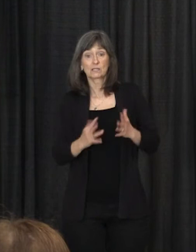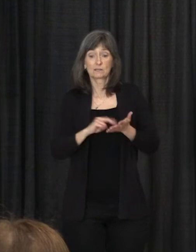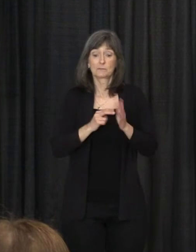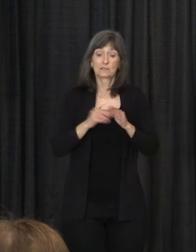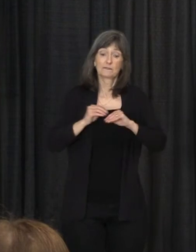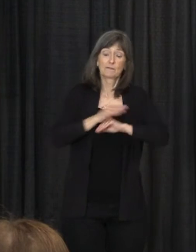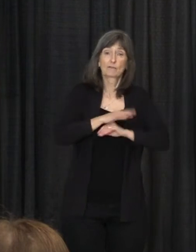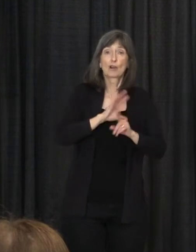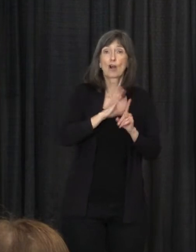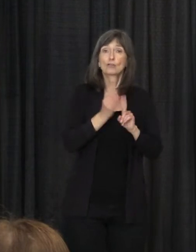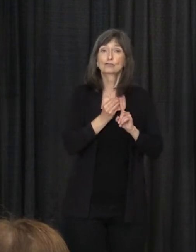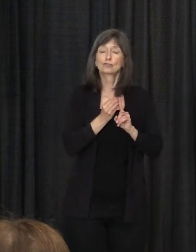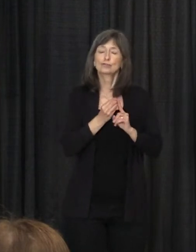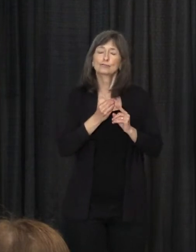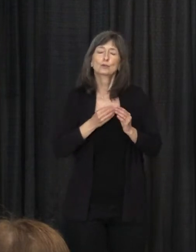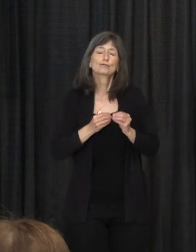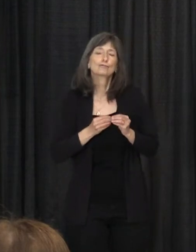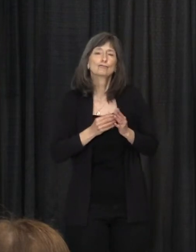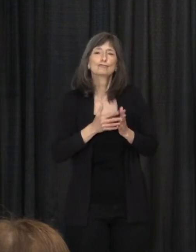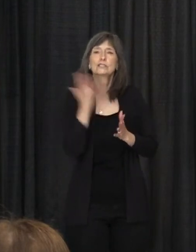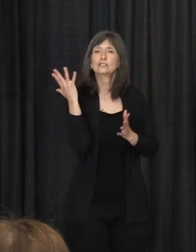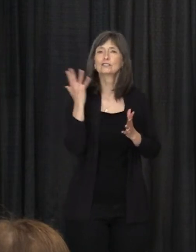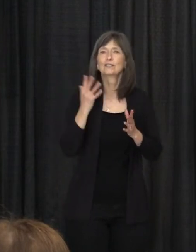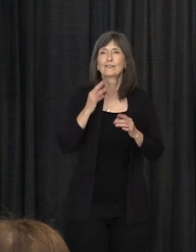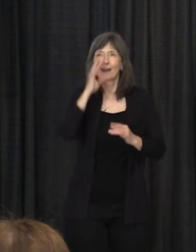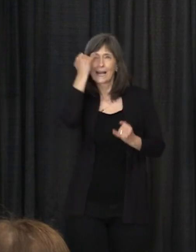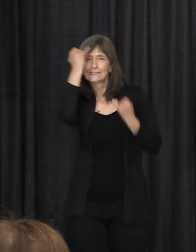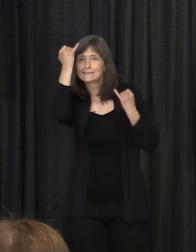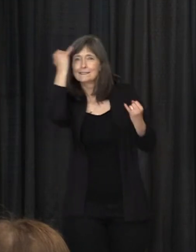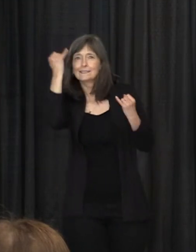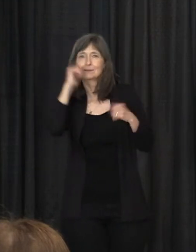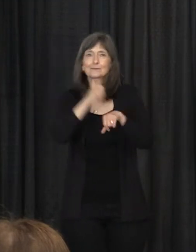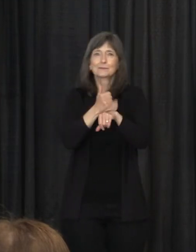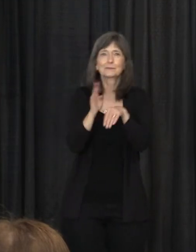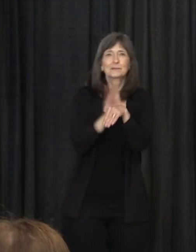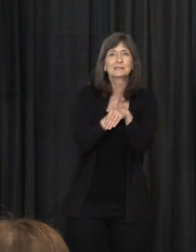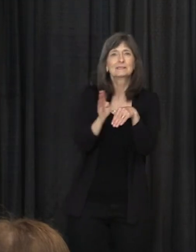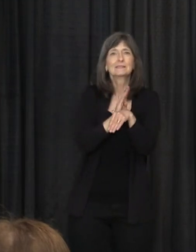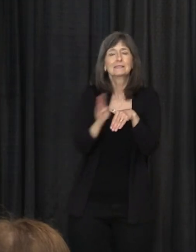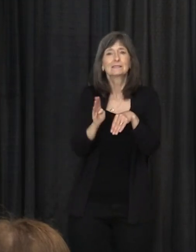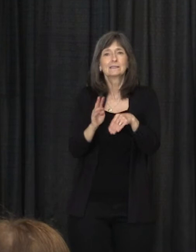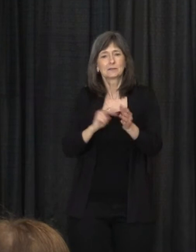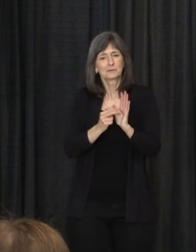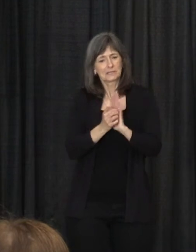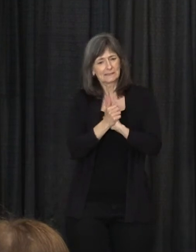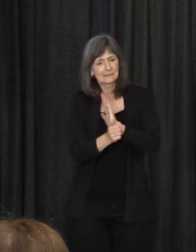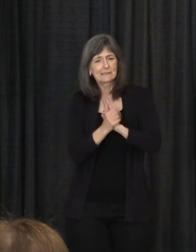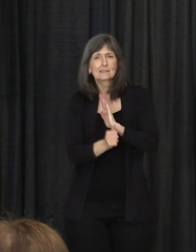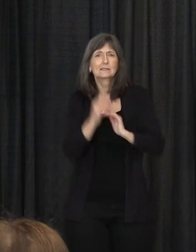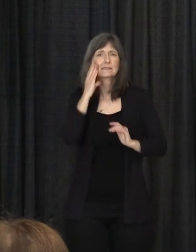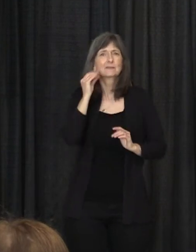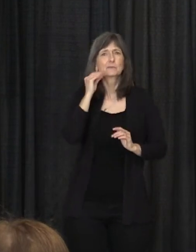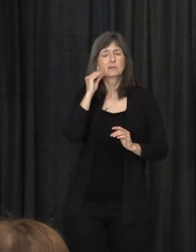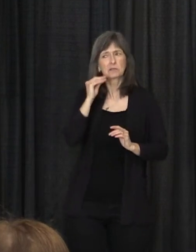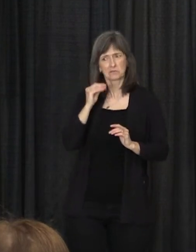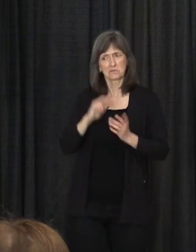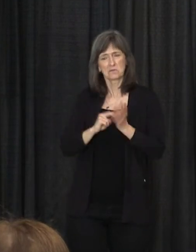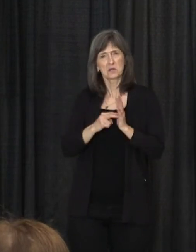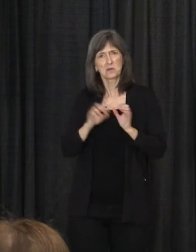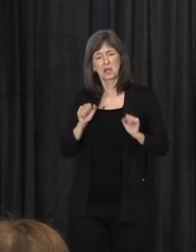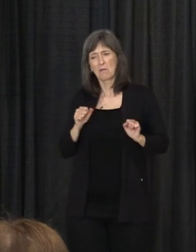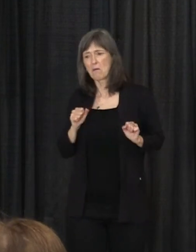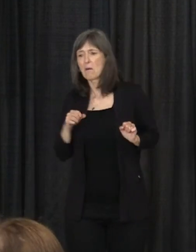our entrepreneurial spirit. Their skills and work experience enable employers to fill key positions so we can